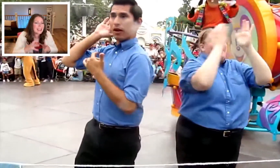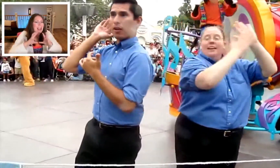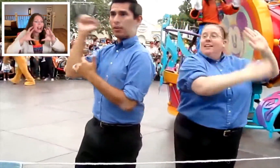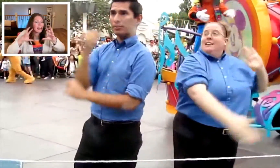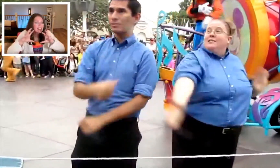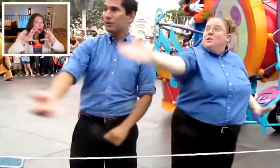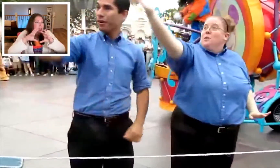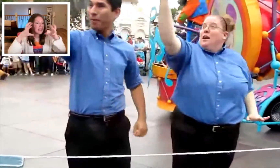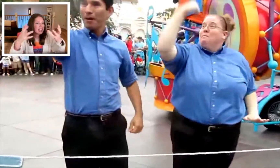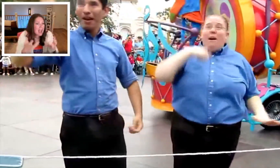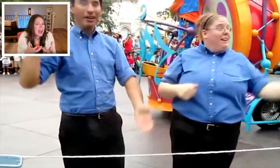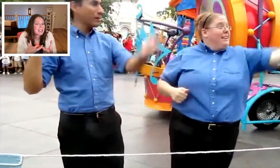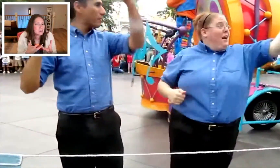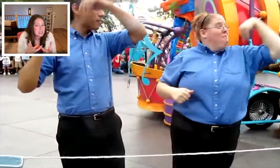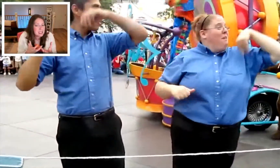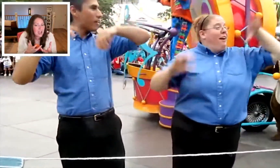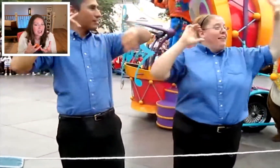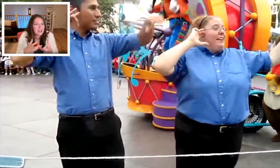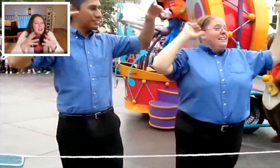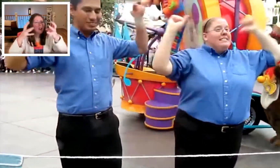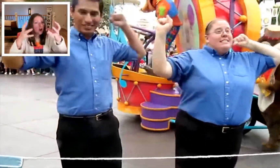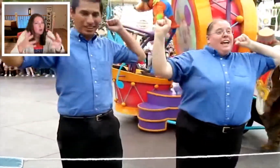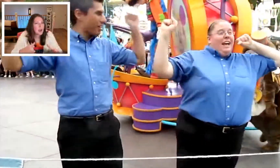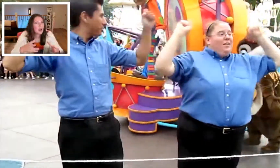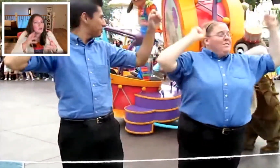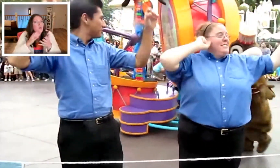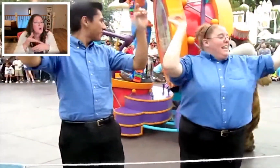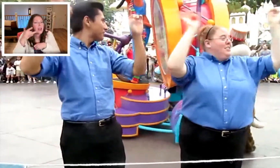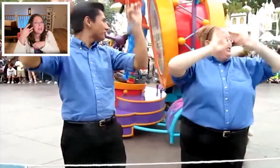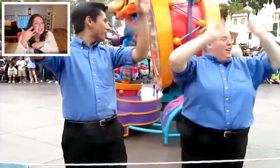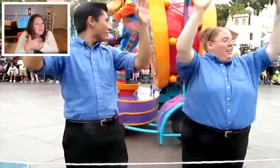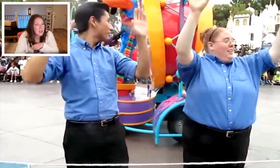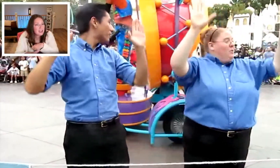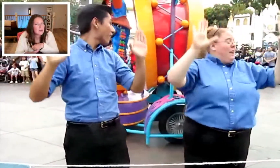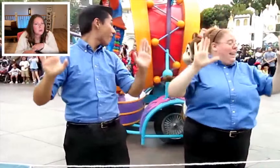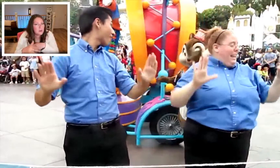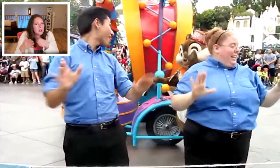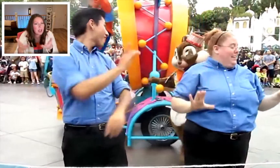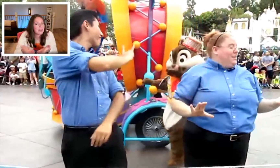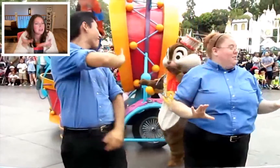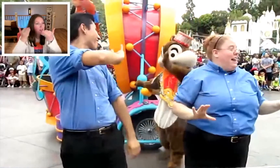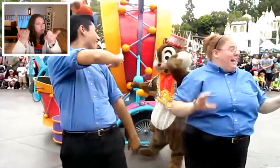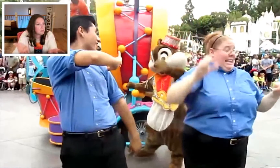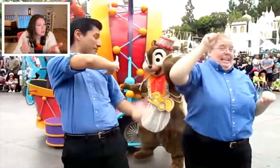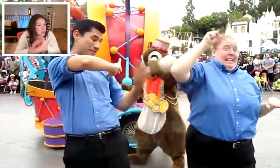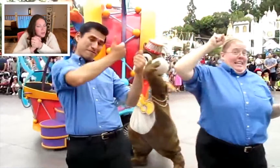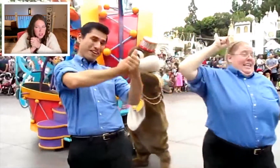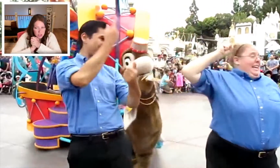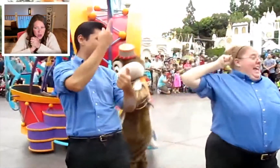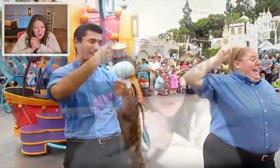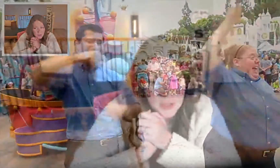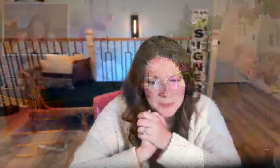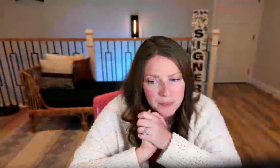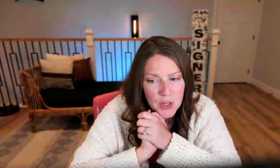planning has to be done around what is available and what services are offered. All